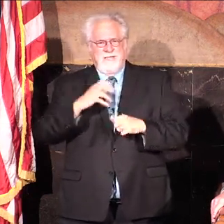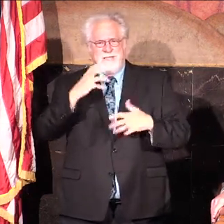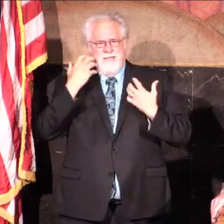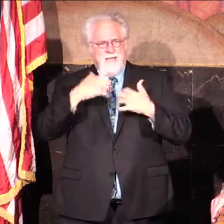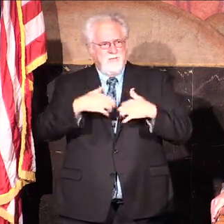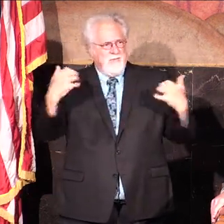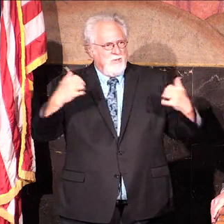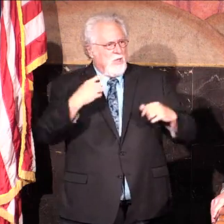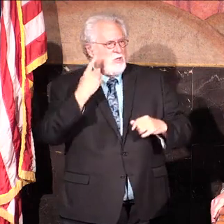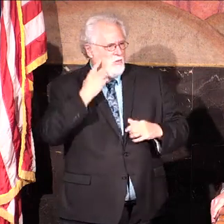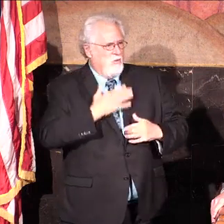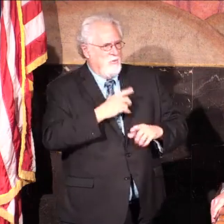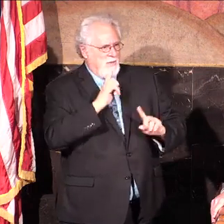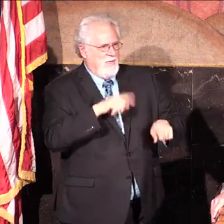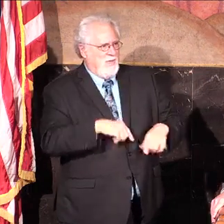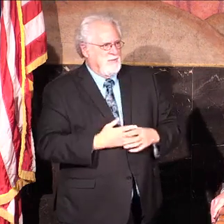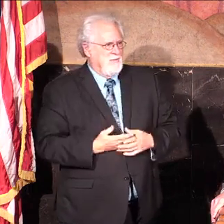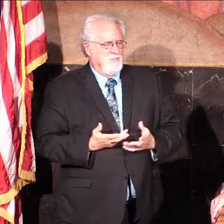You heard my answer.